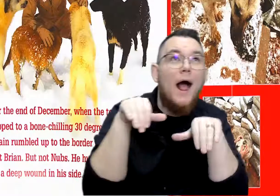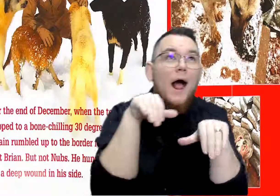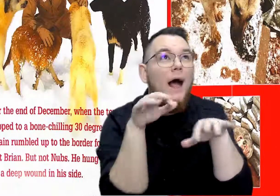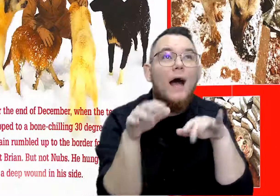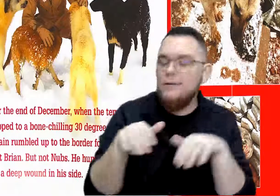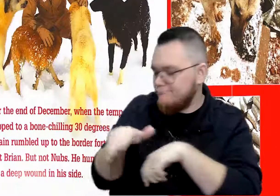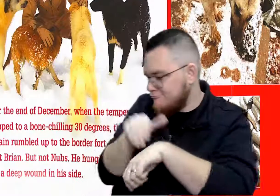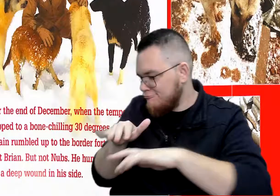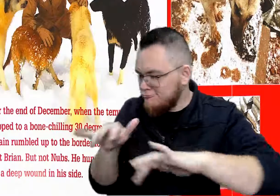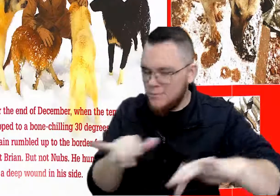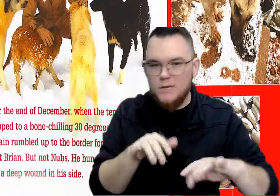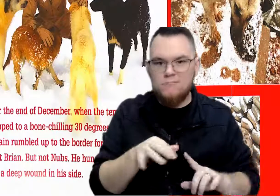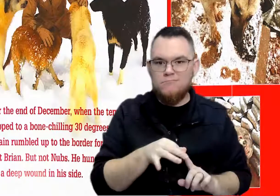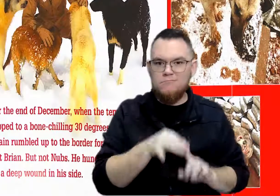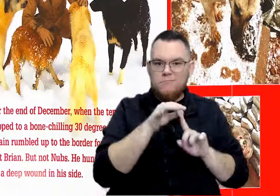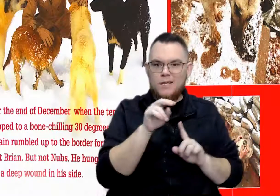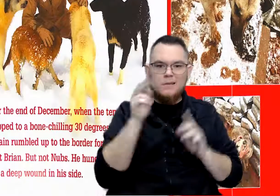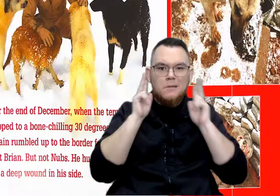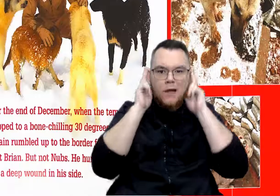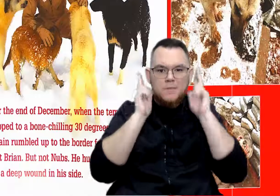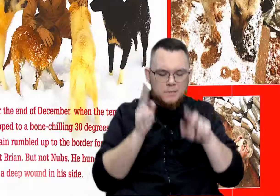weak from a deep wound in his side.